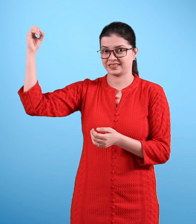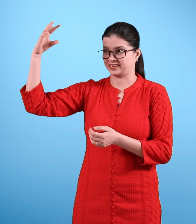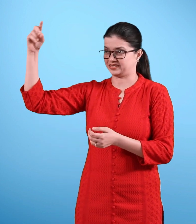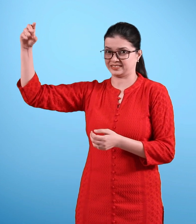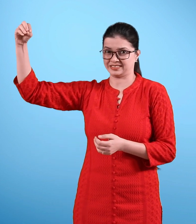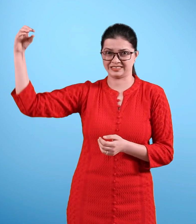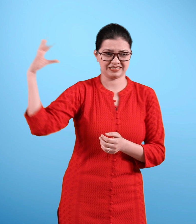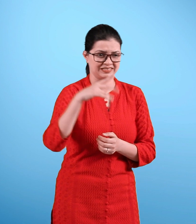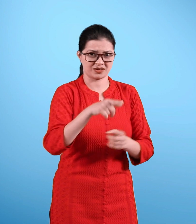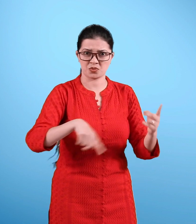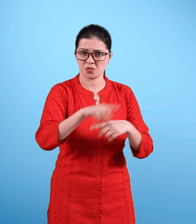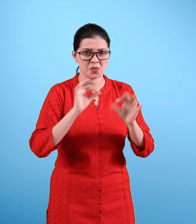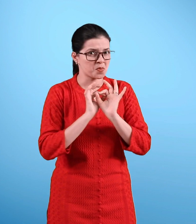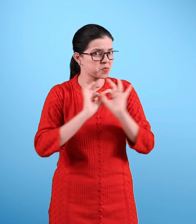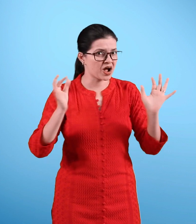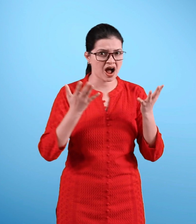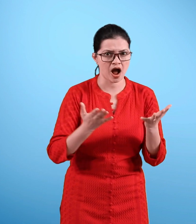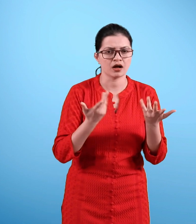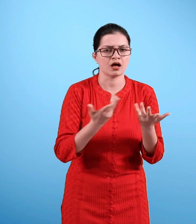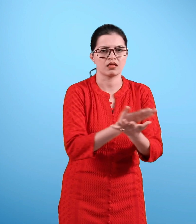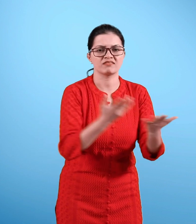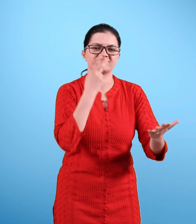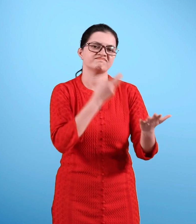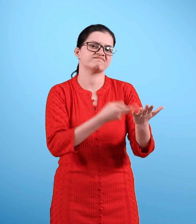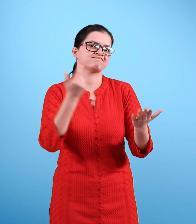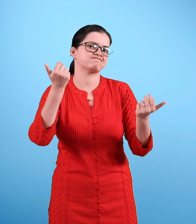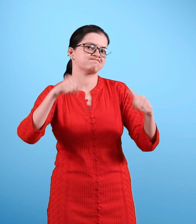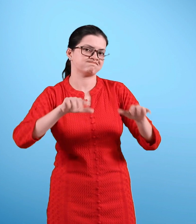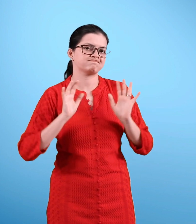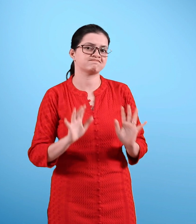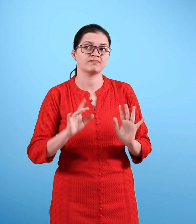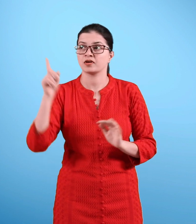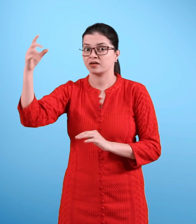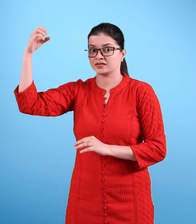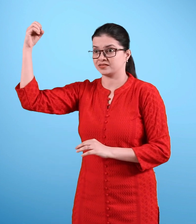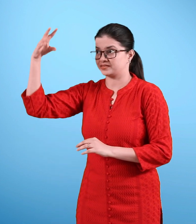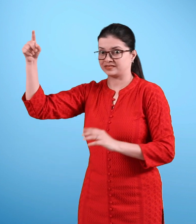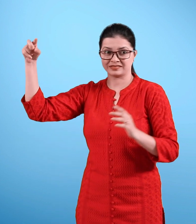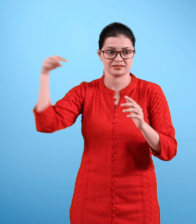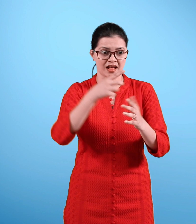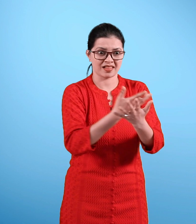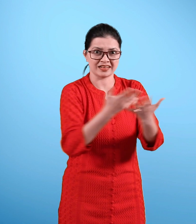Without light, things cannot be seen. Light helps us see objects.